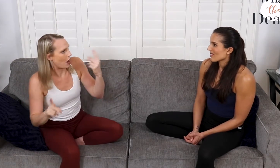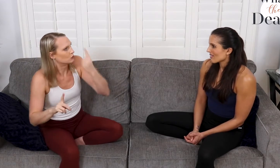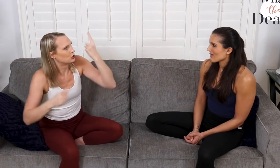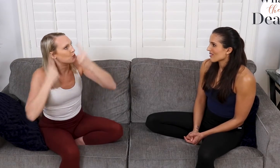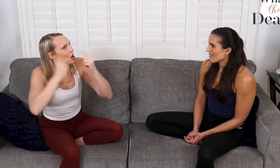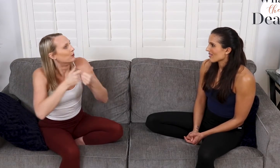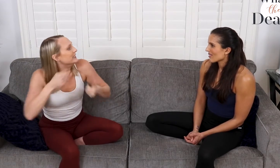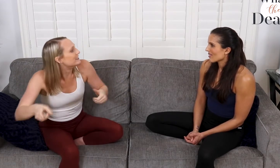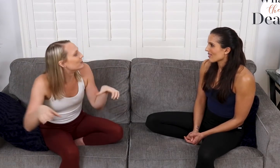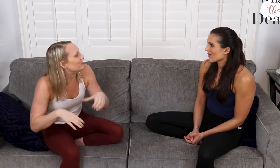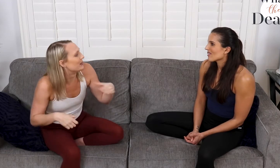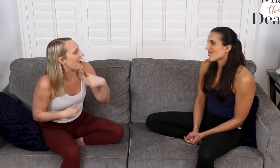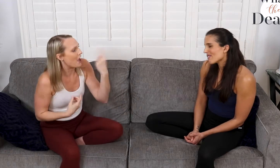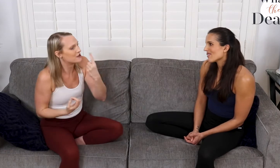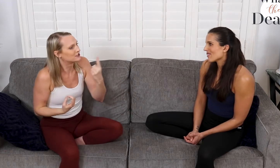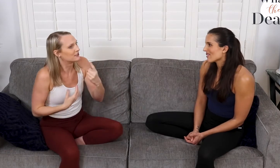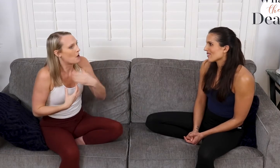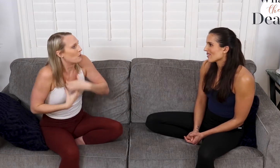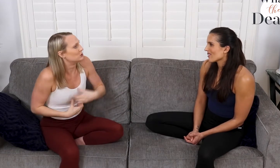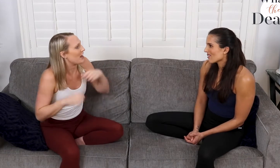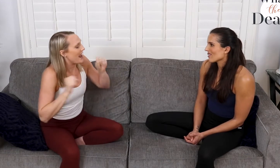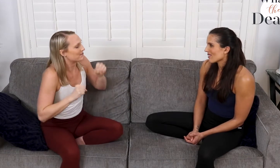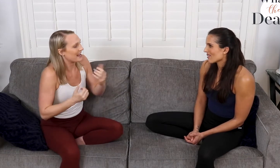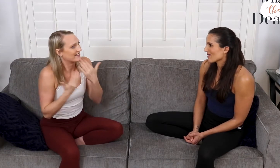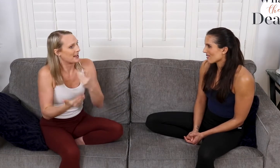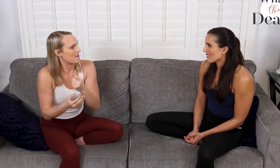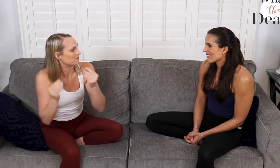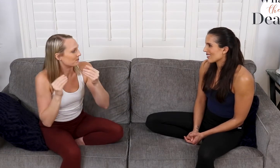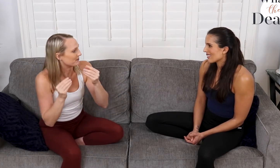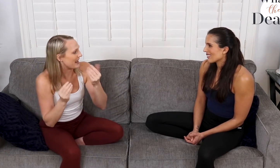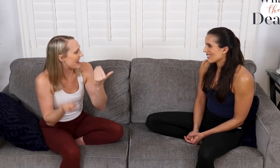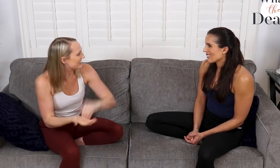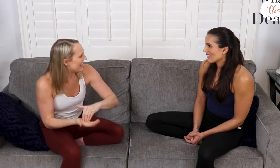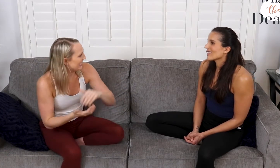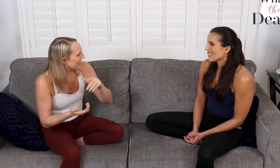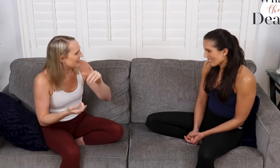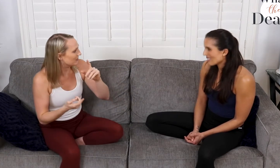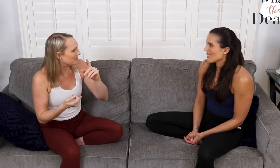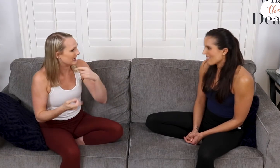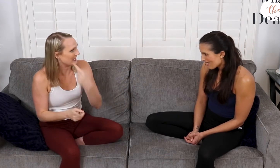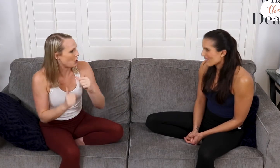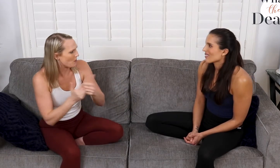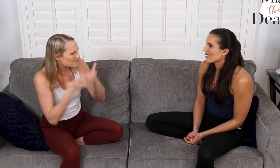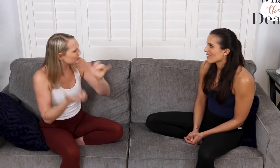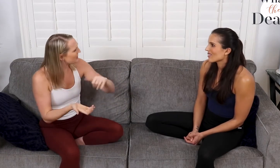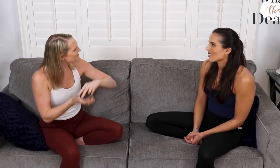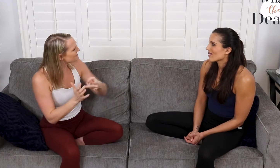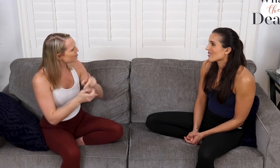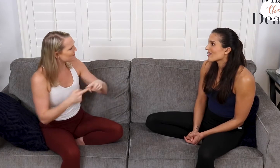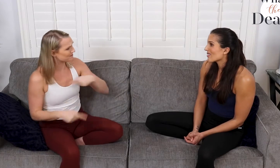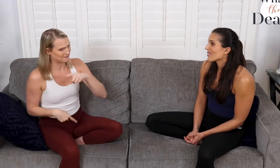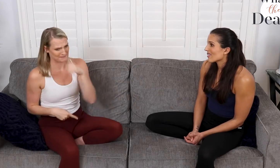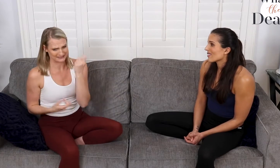working out and finger spelled his name and then said that we make him happy. But again, I'm like,